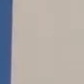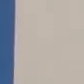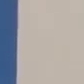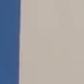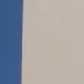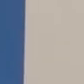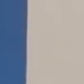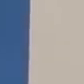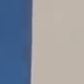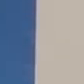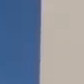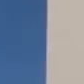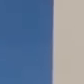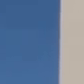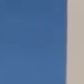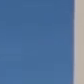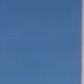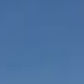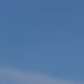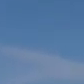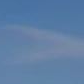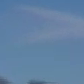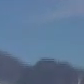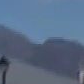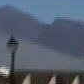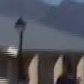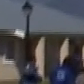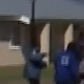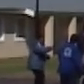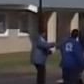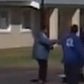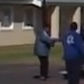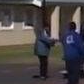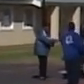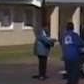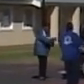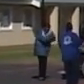care is also provided to deaf persons through the 2 deaf-friendly churches.